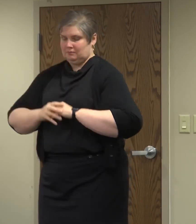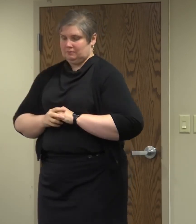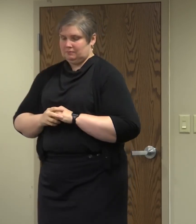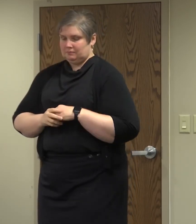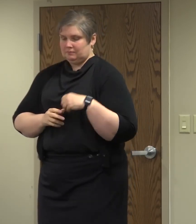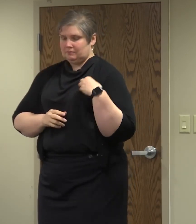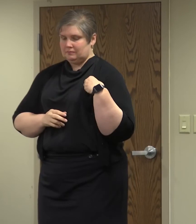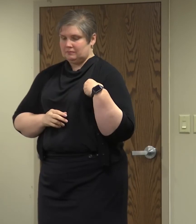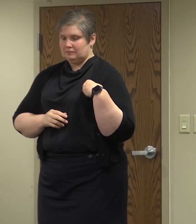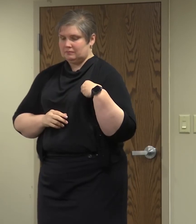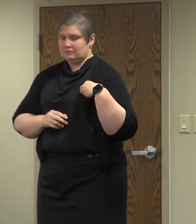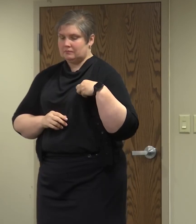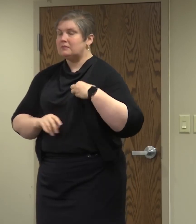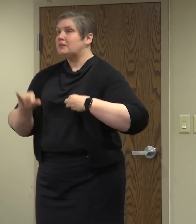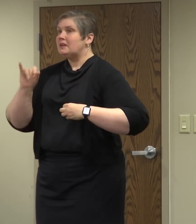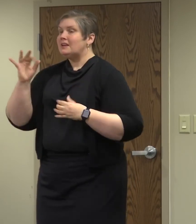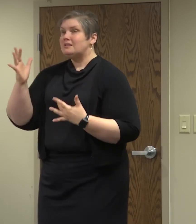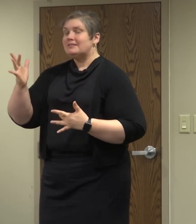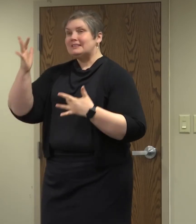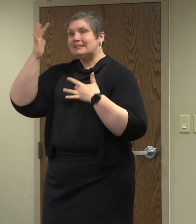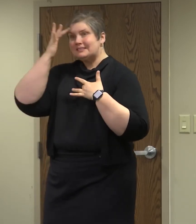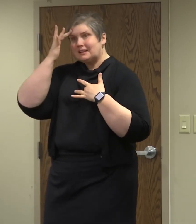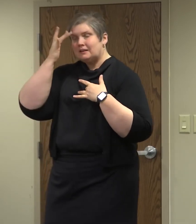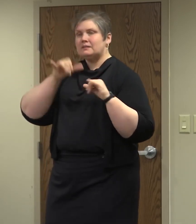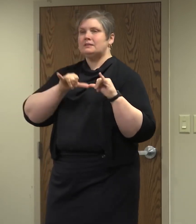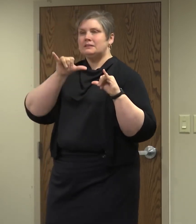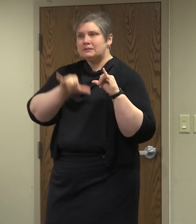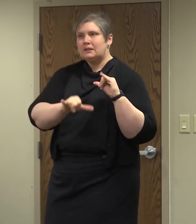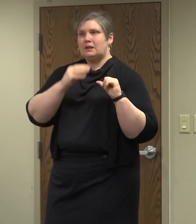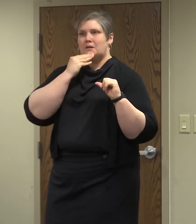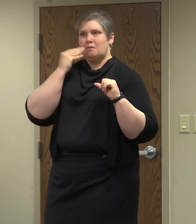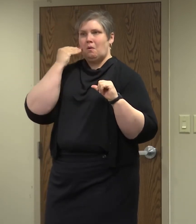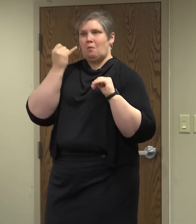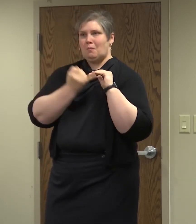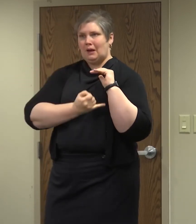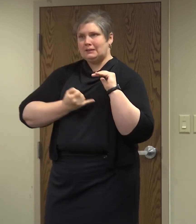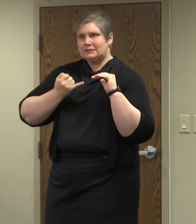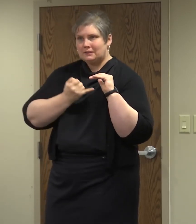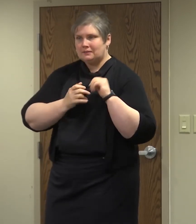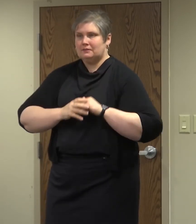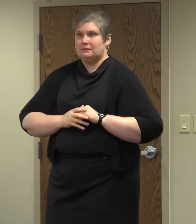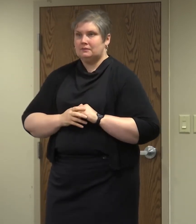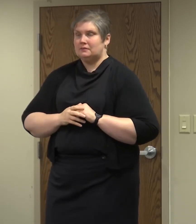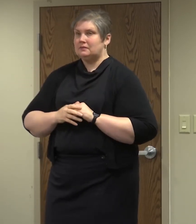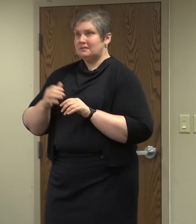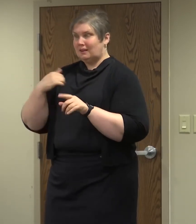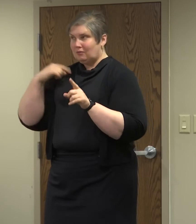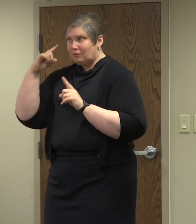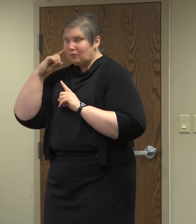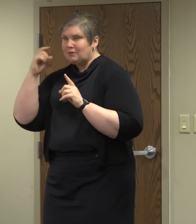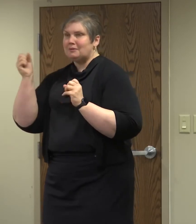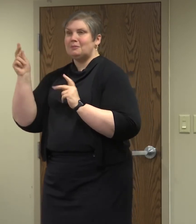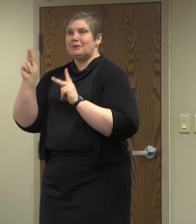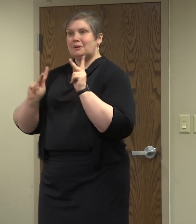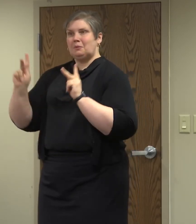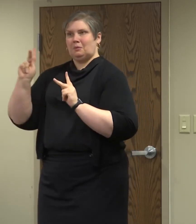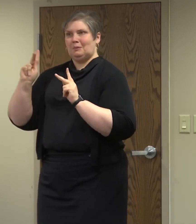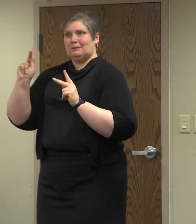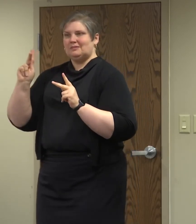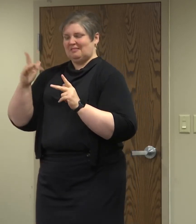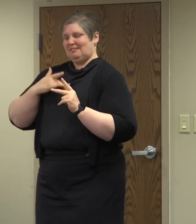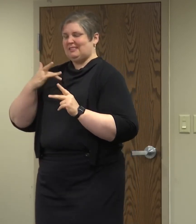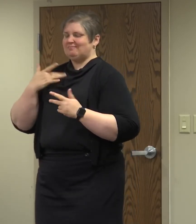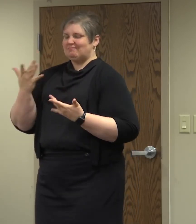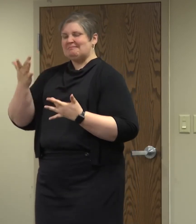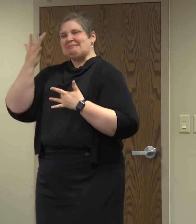people have gone into their workplaces or school knowing that they were not feeling well, knowing that they were ill, and then exposing